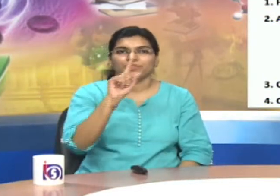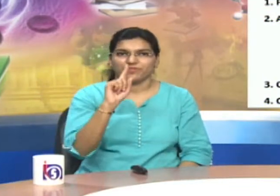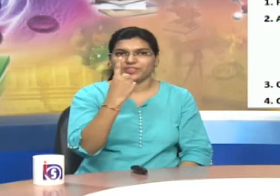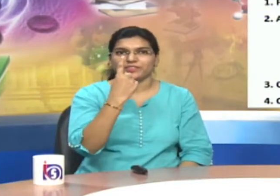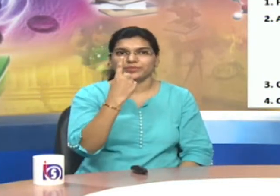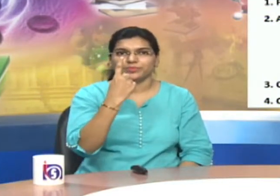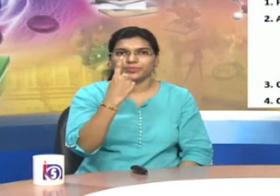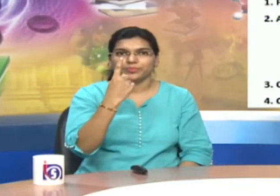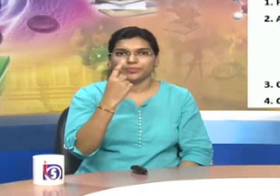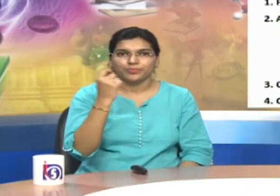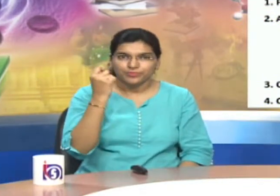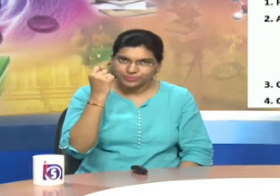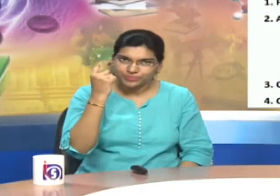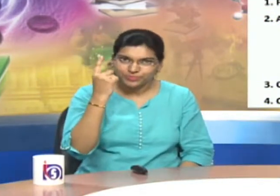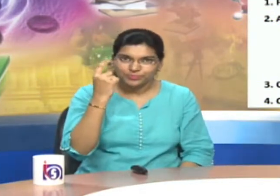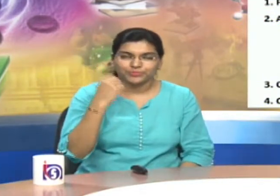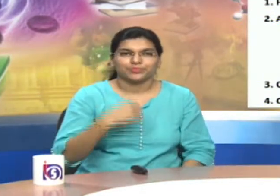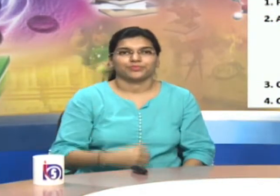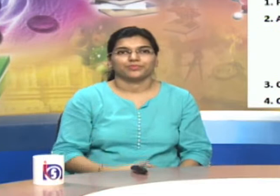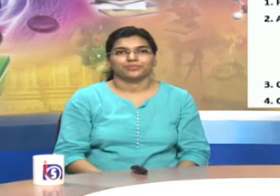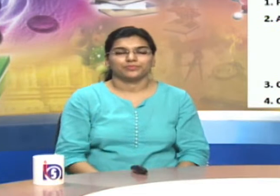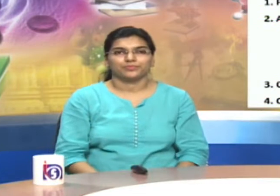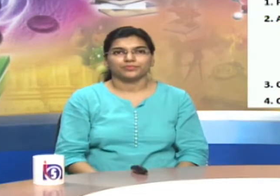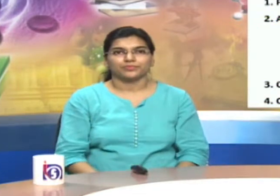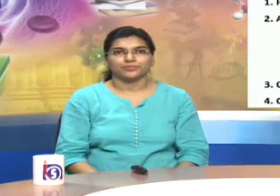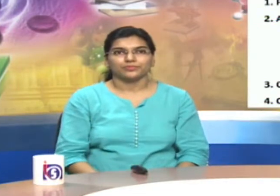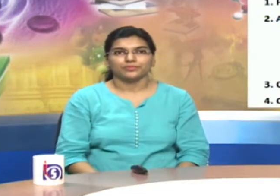It is a collection of mathematical operations.